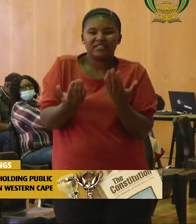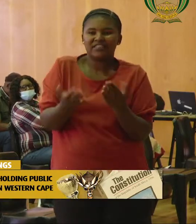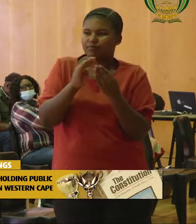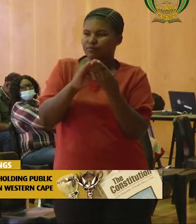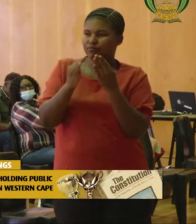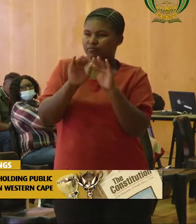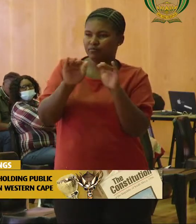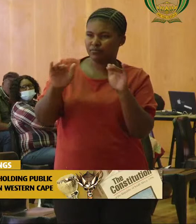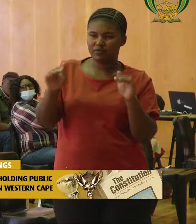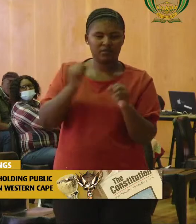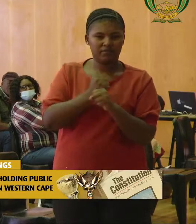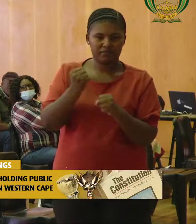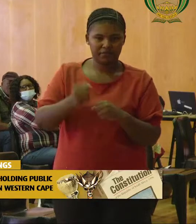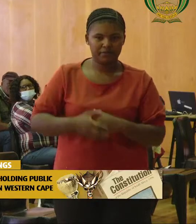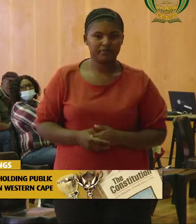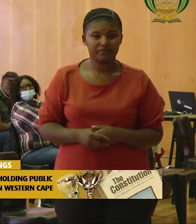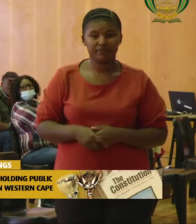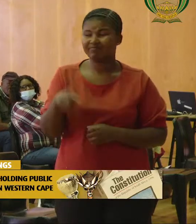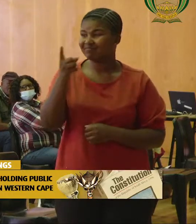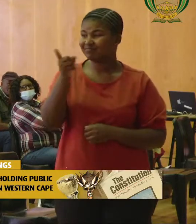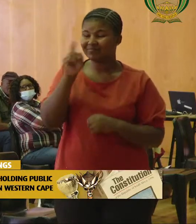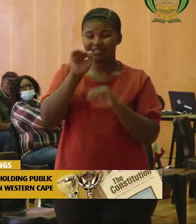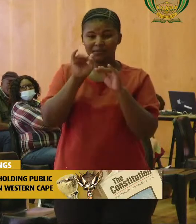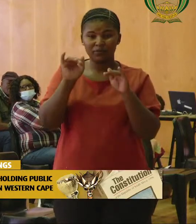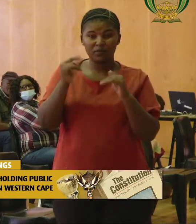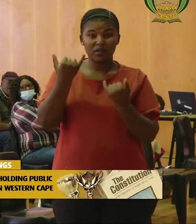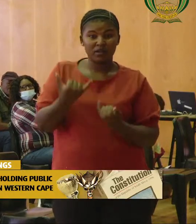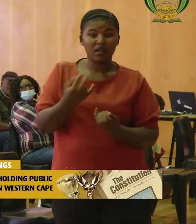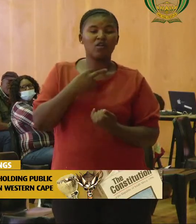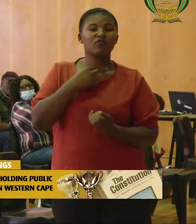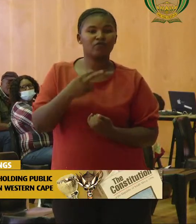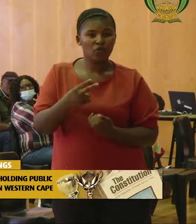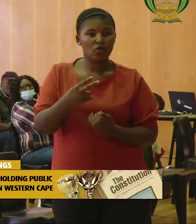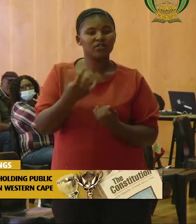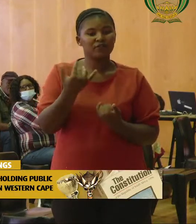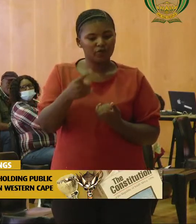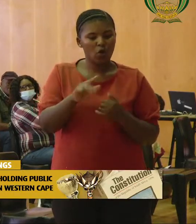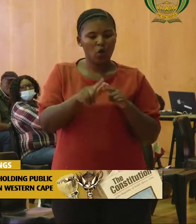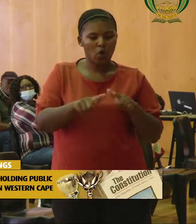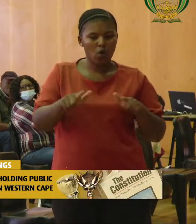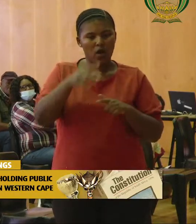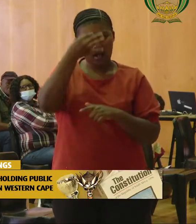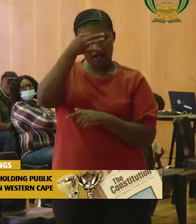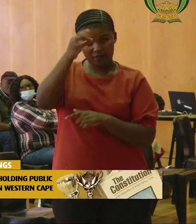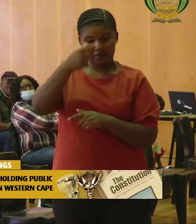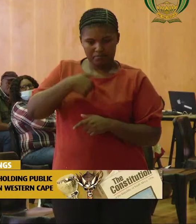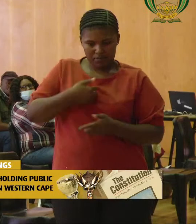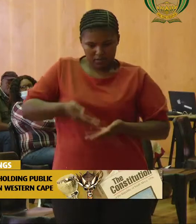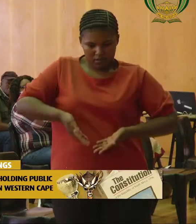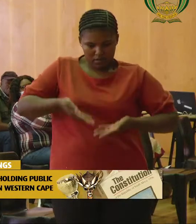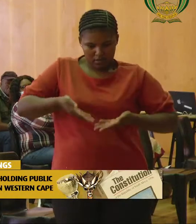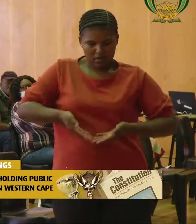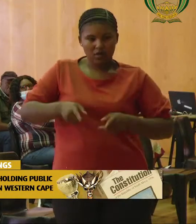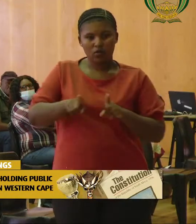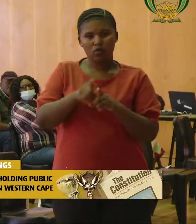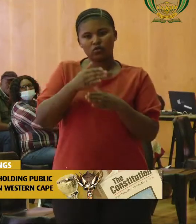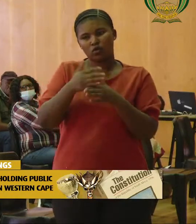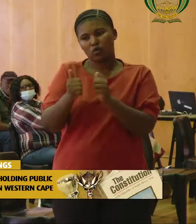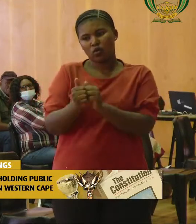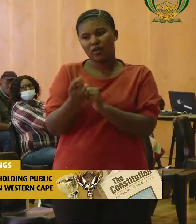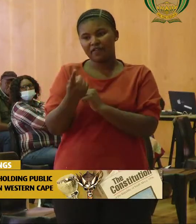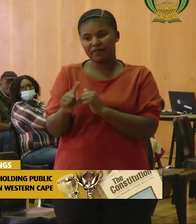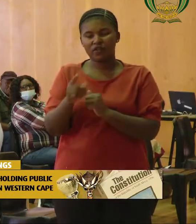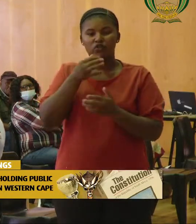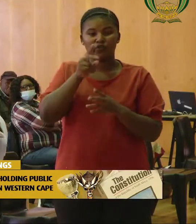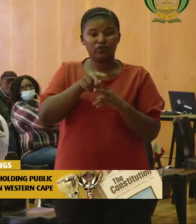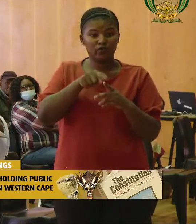people. These people now have a voice in local government, as I represent them and my colleague who was voted in